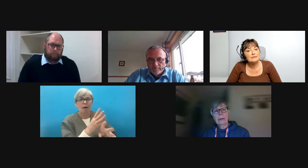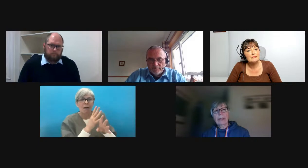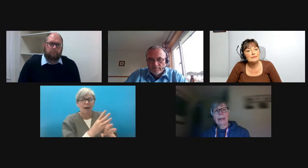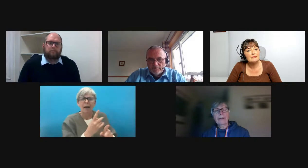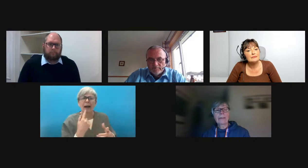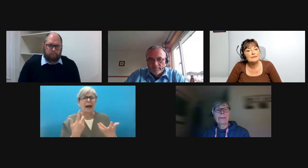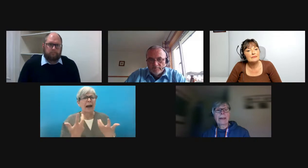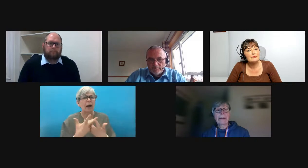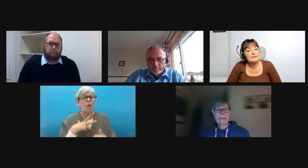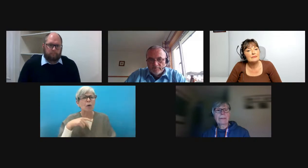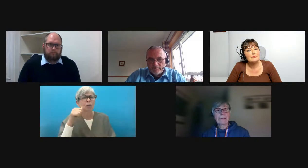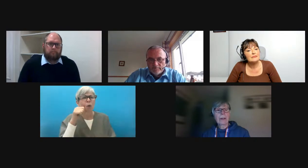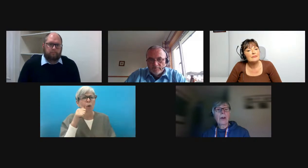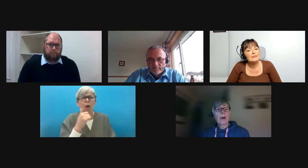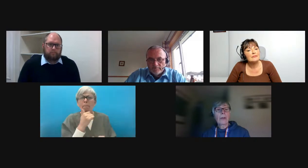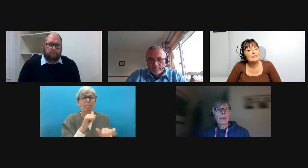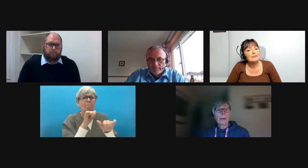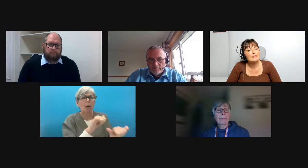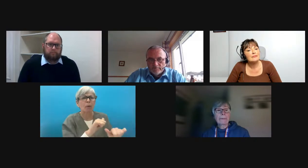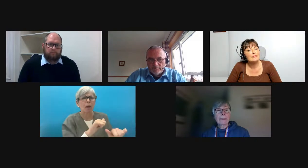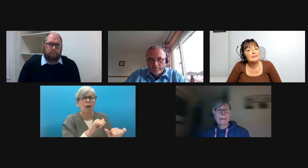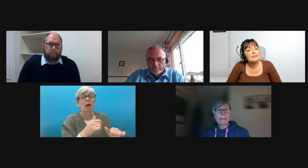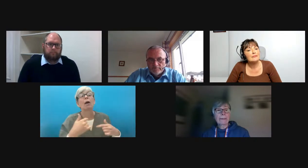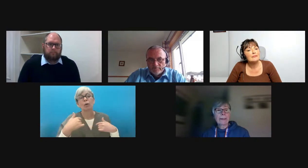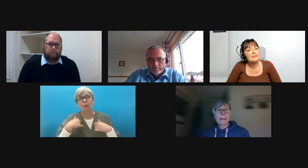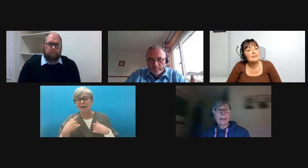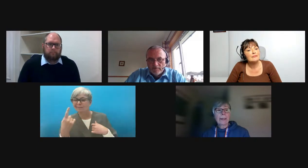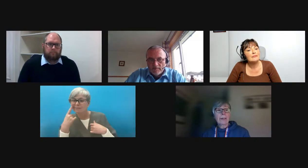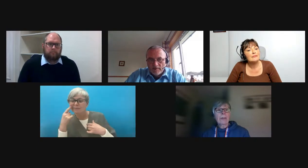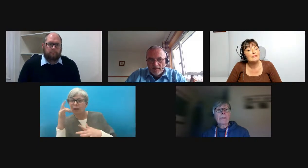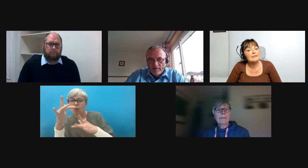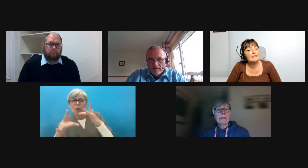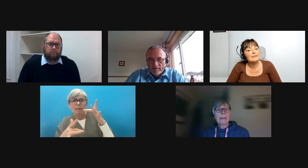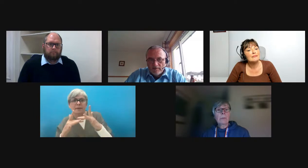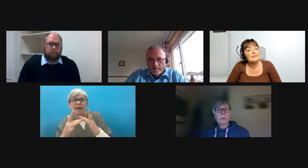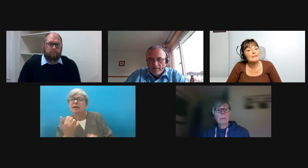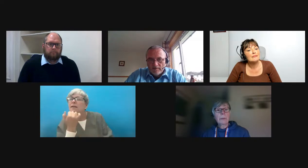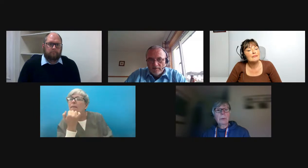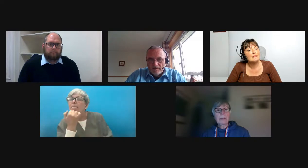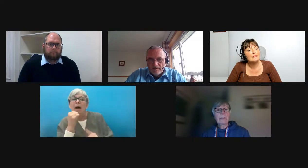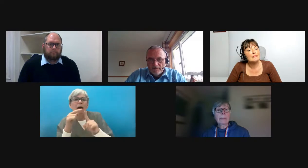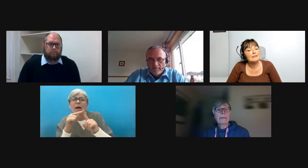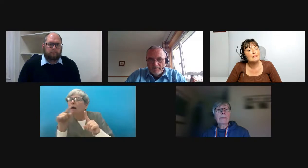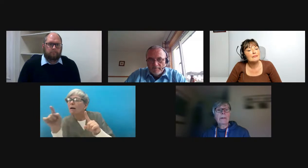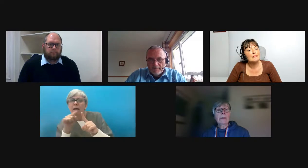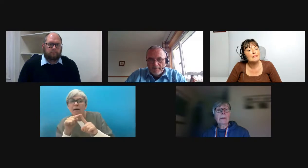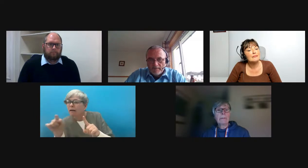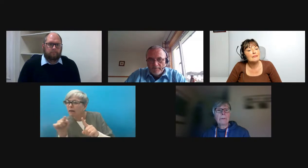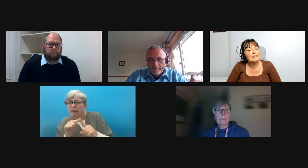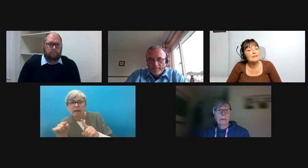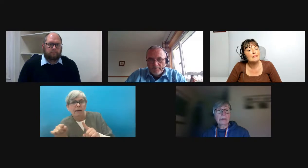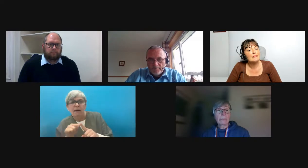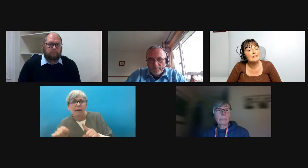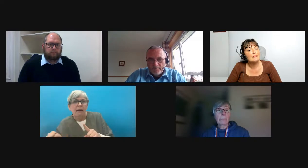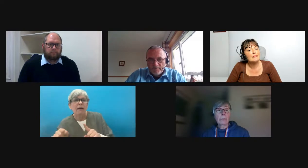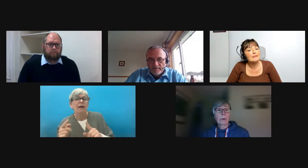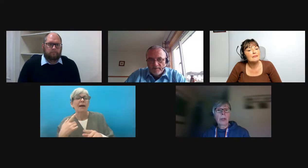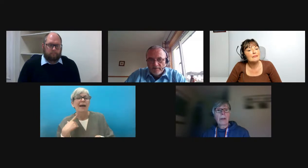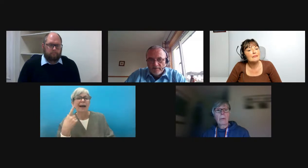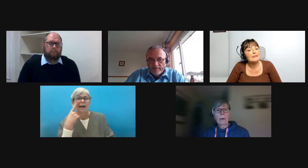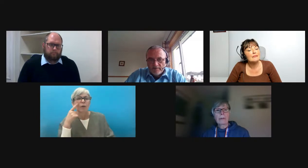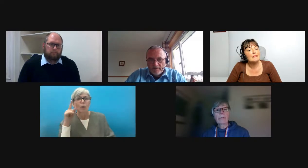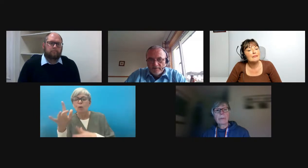just look at the stats on the website to see what people have been searching